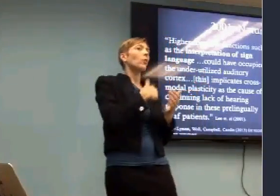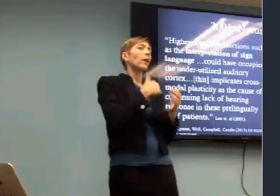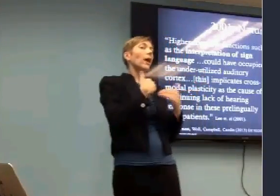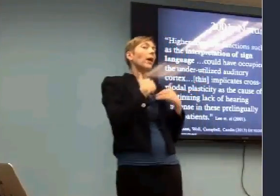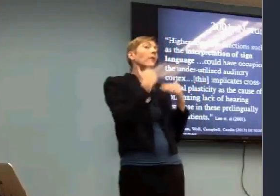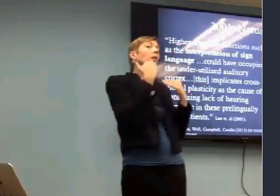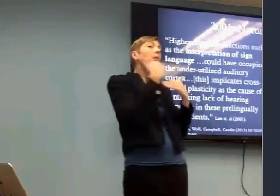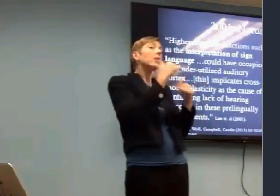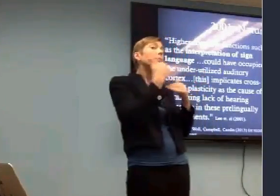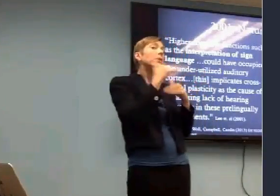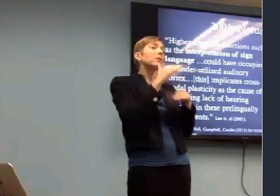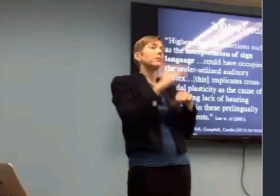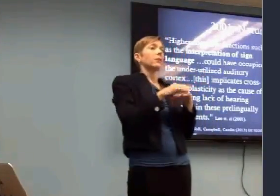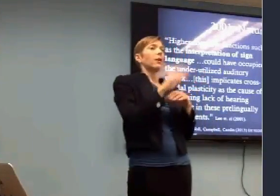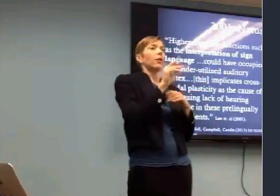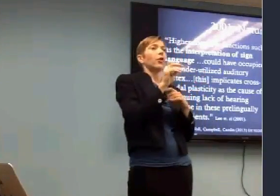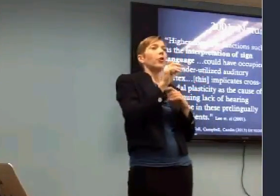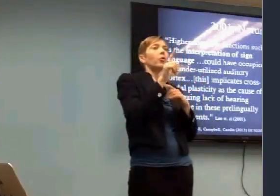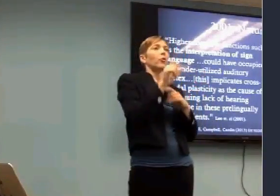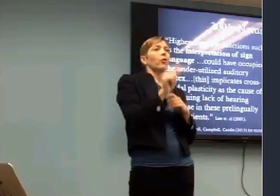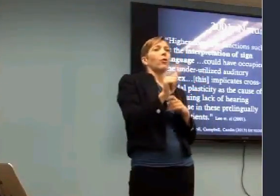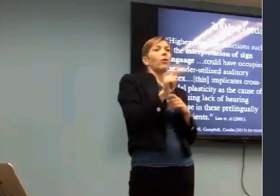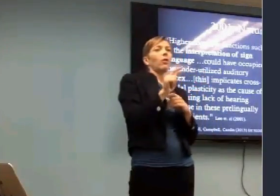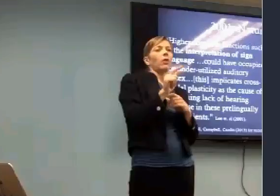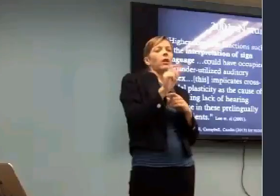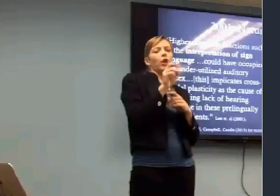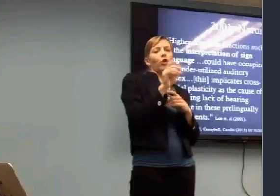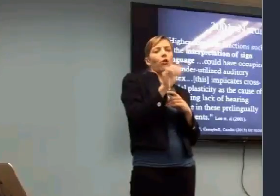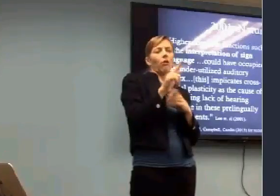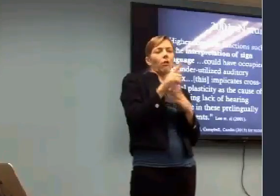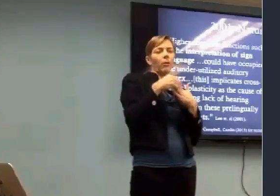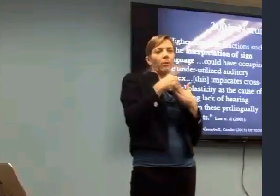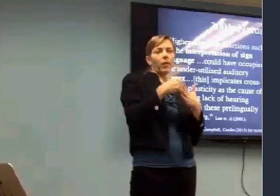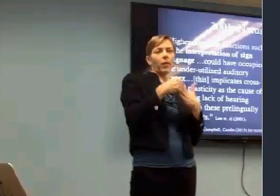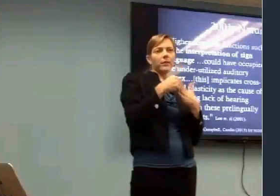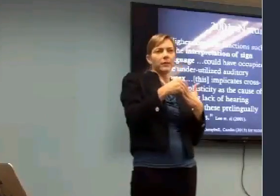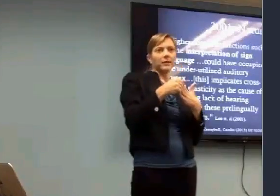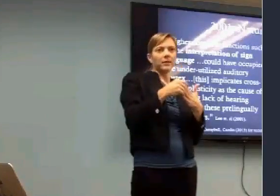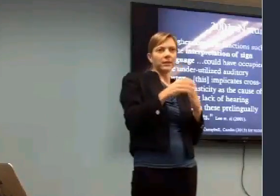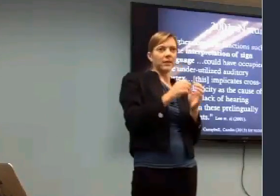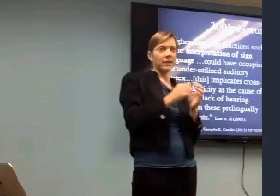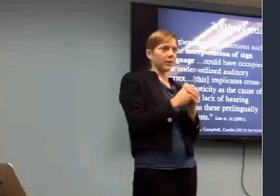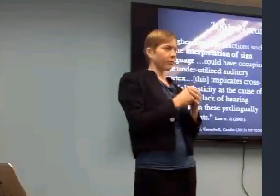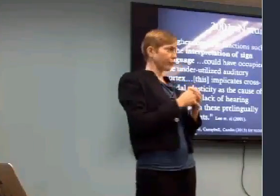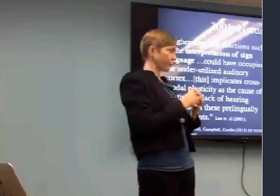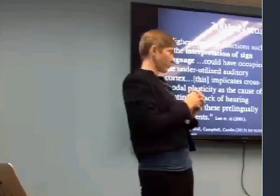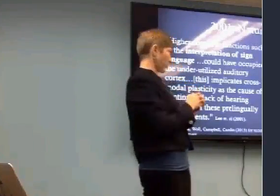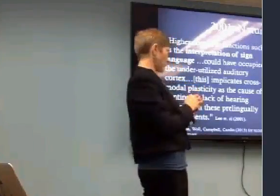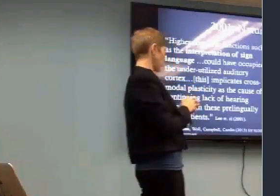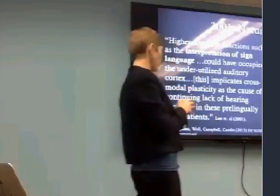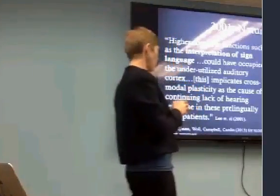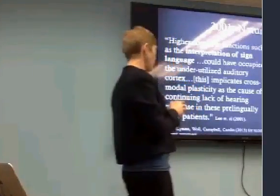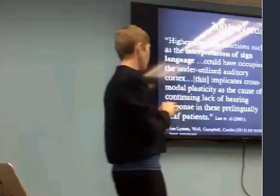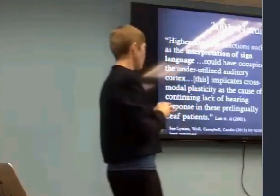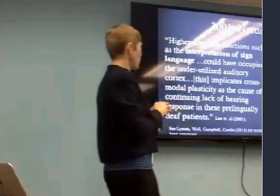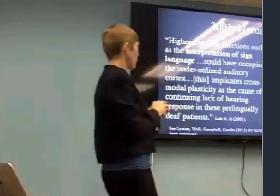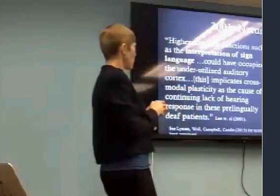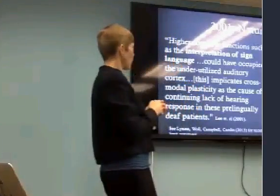Some people more recently argue that we have limitations in neural plasticity.